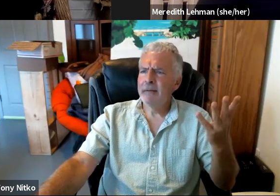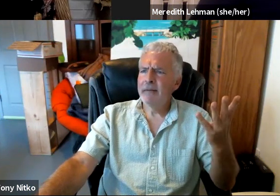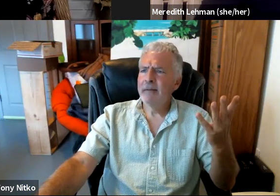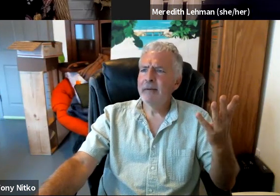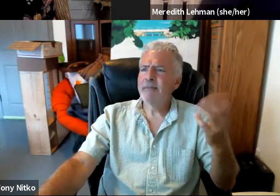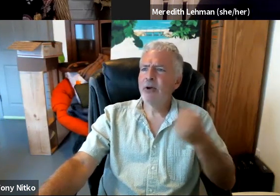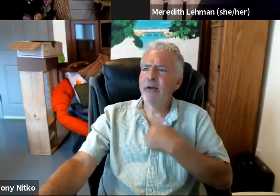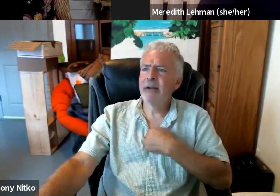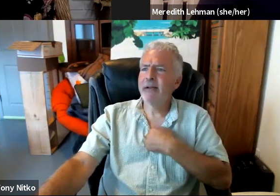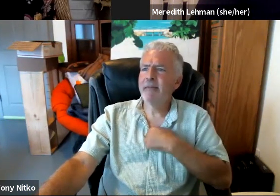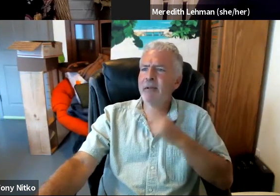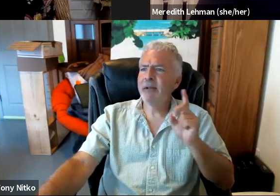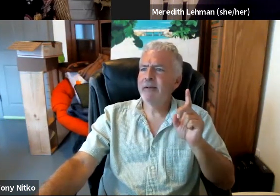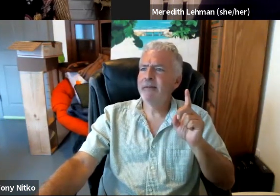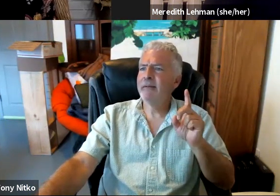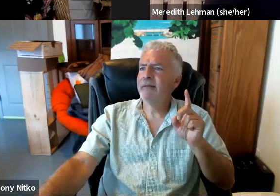Thank you, Nancy.